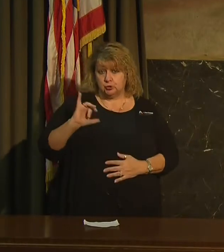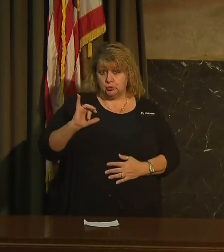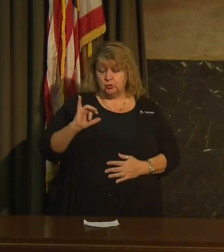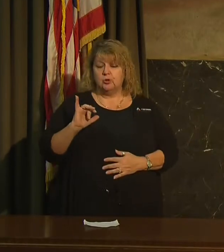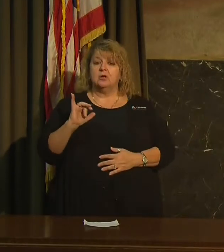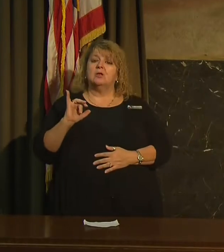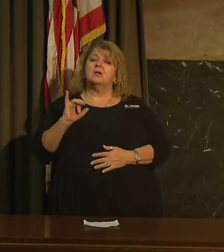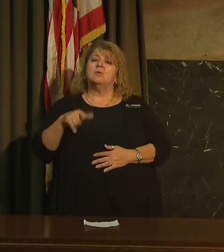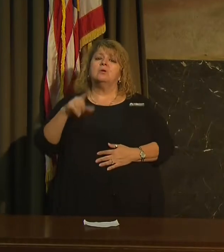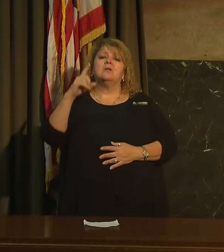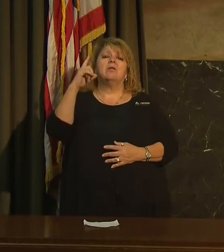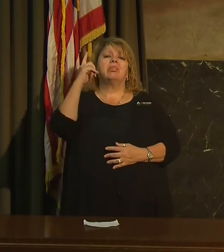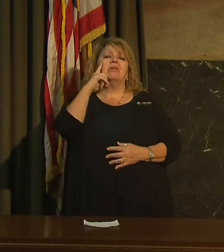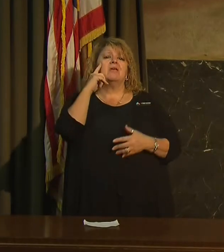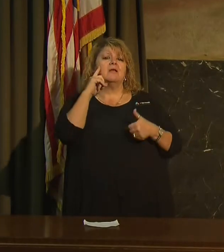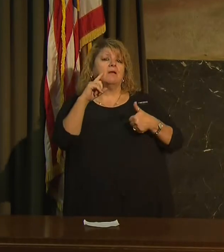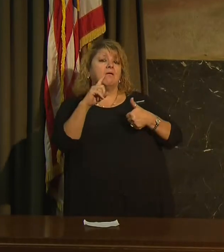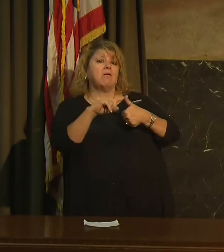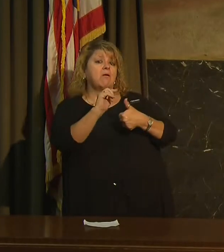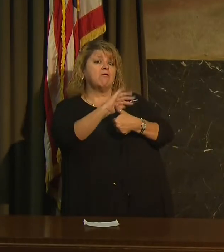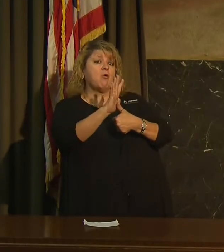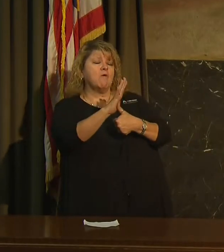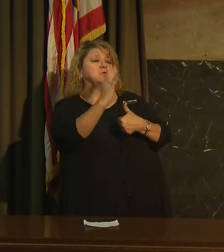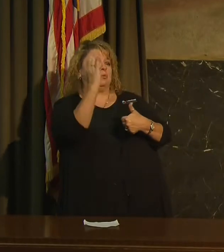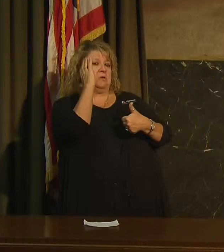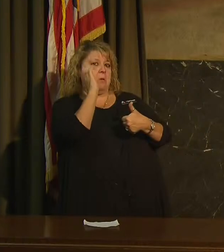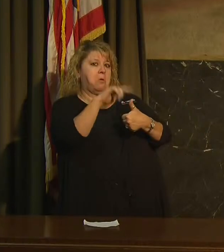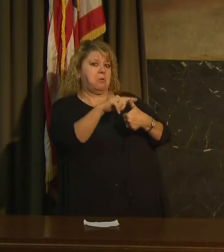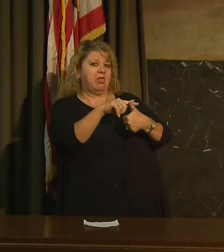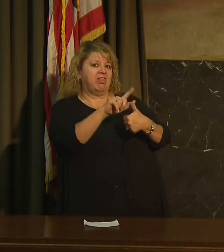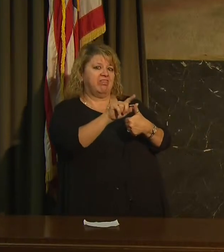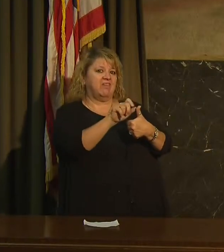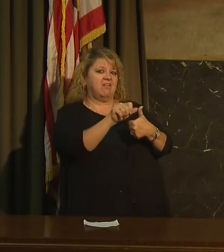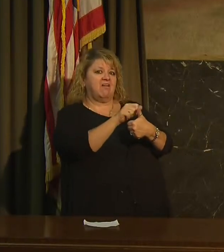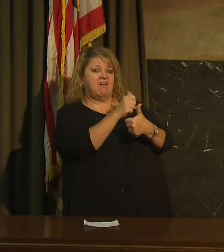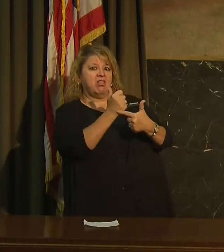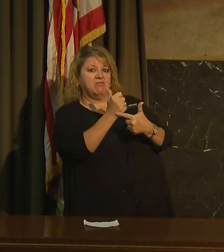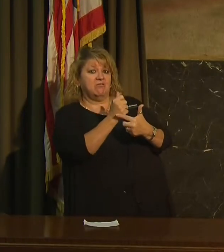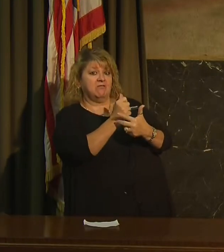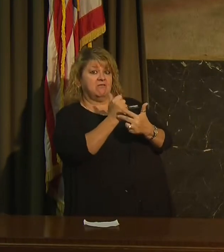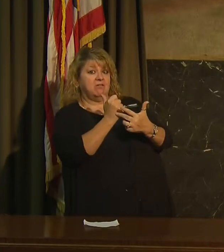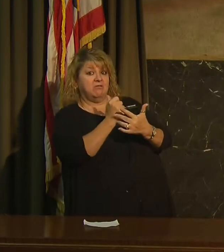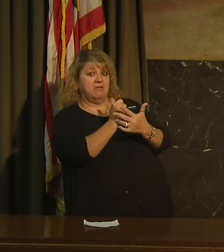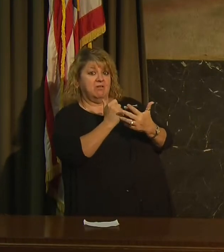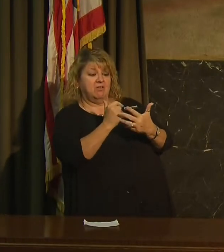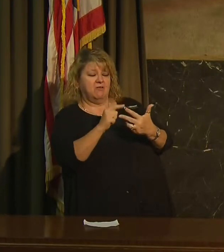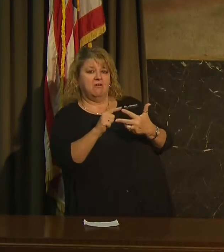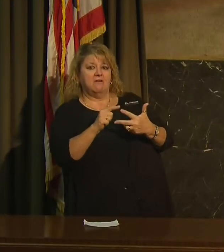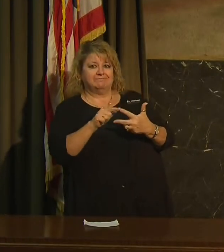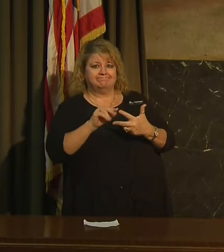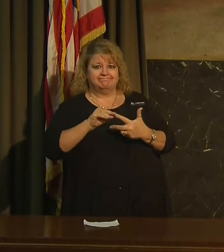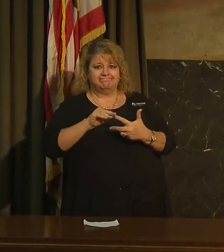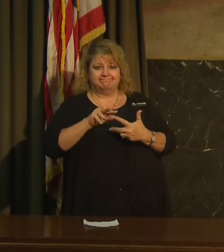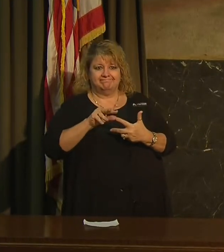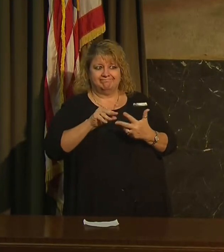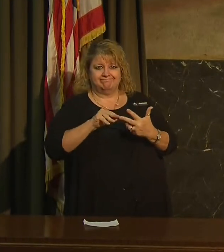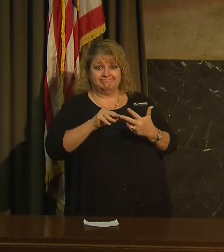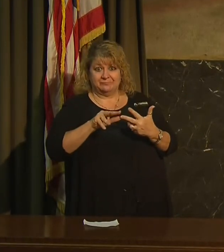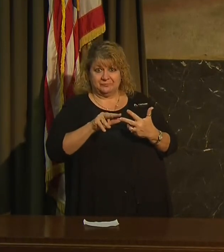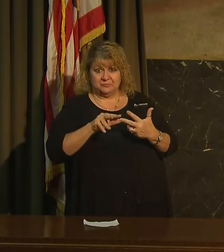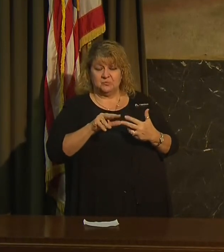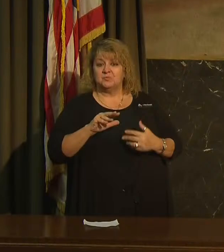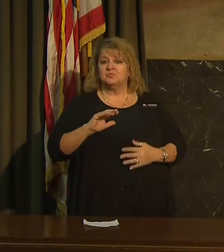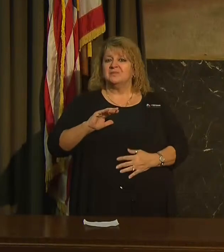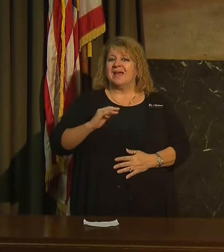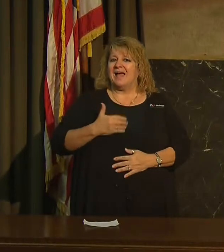context of the variants that are out there. Our baseline numbers, however, continue to be